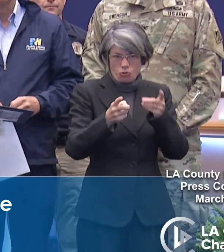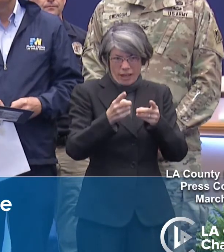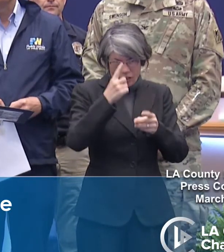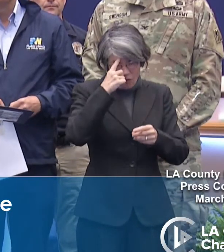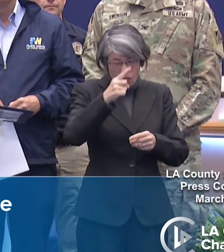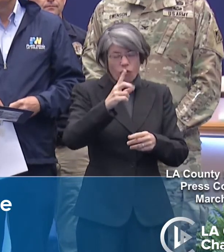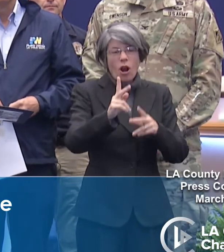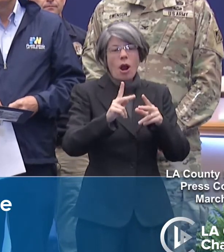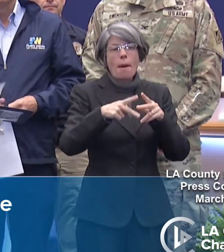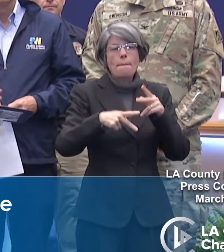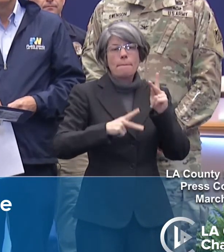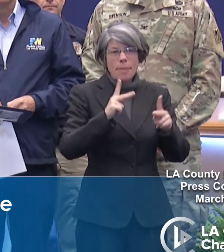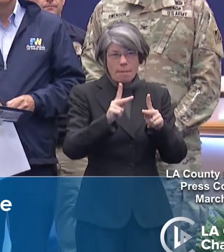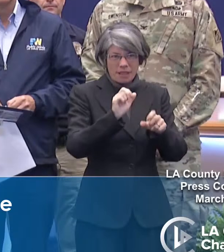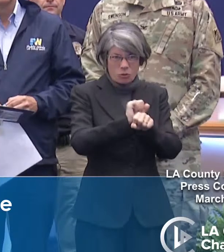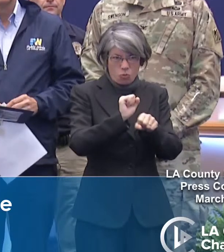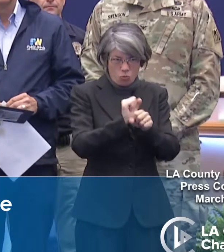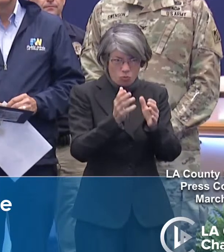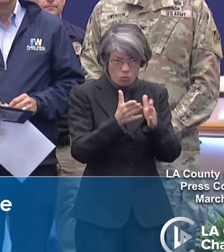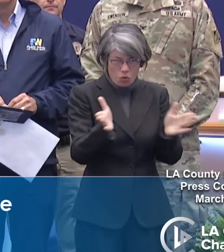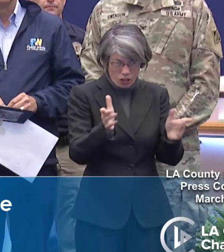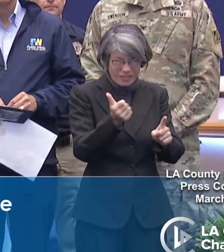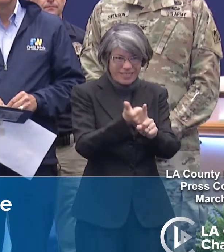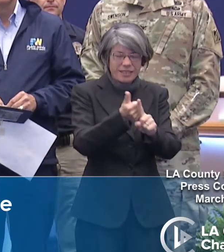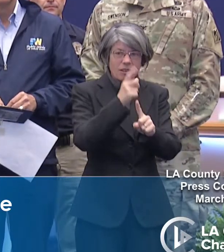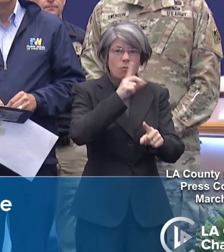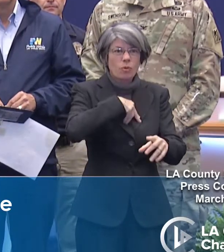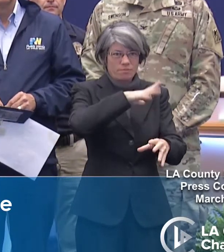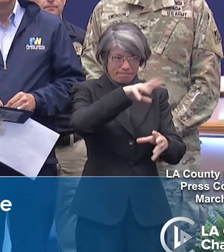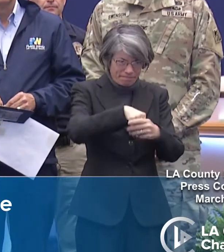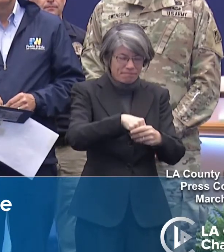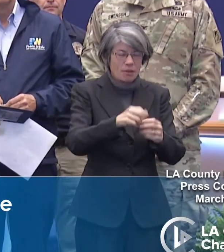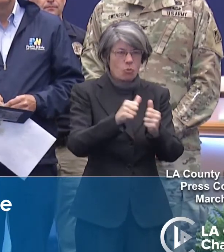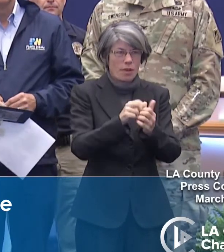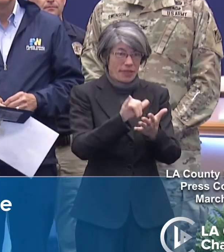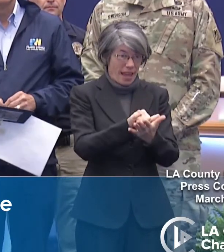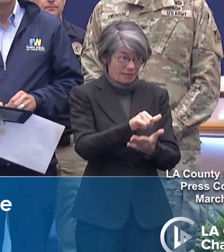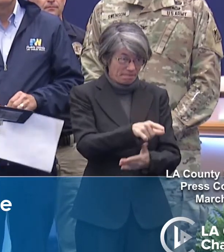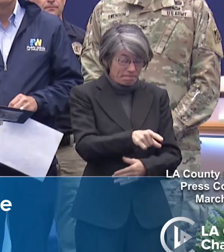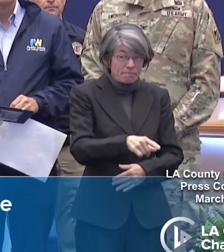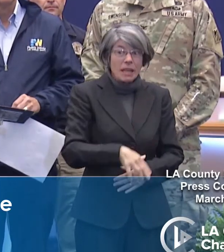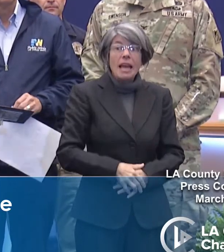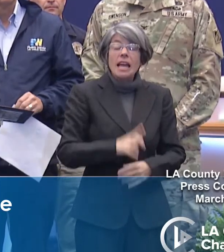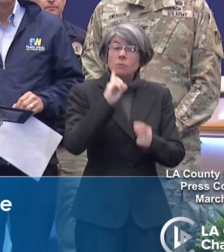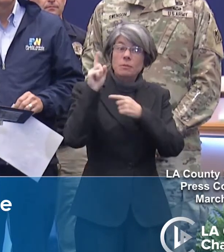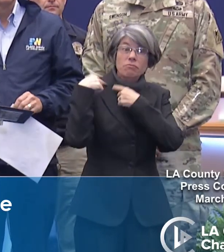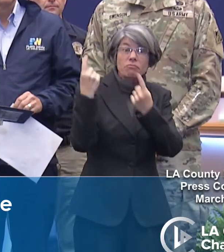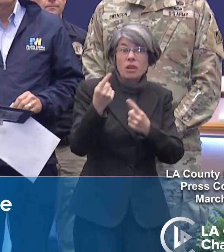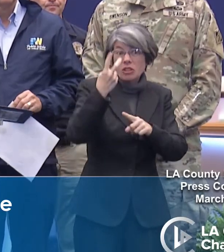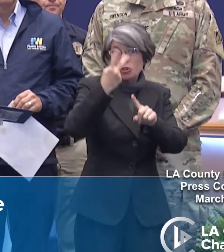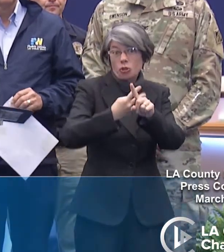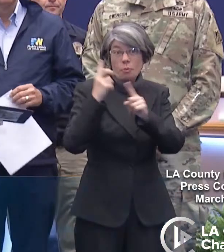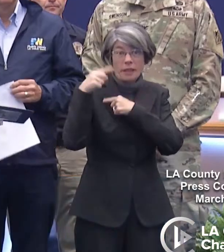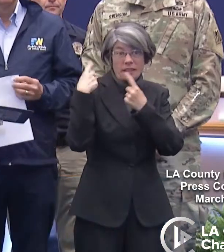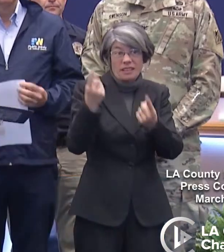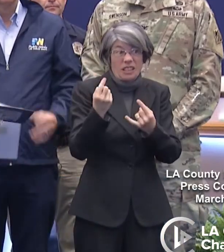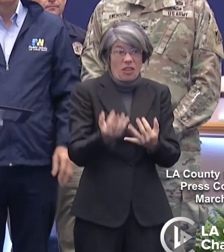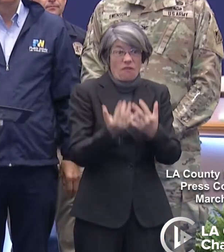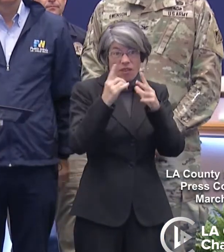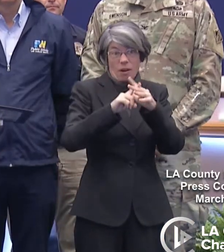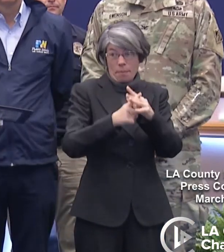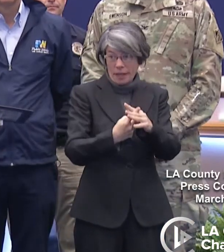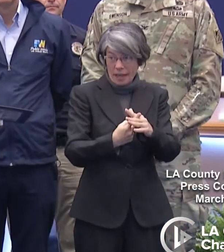the preparations and potential impacts for our burn areas. It has been more than 2 months since the fires